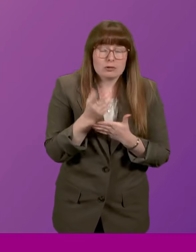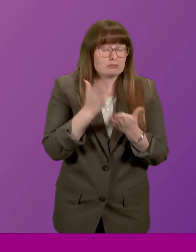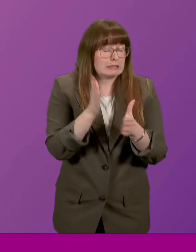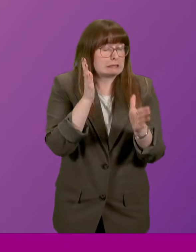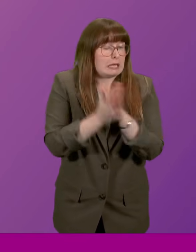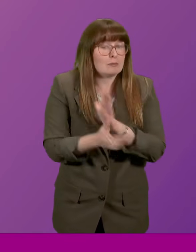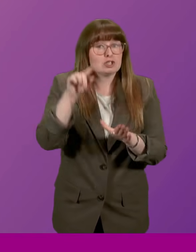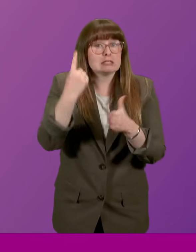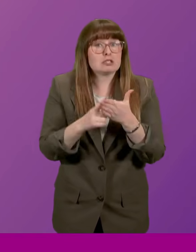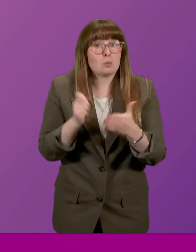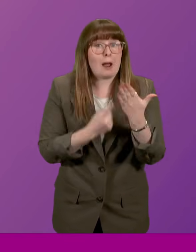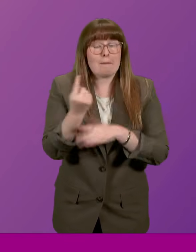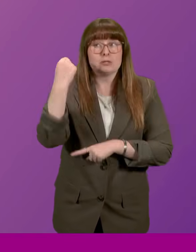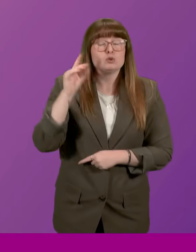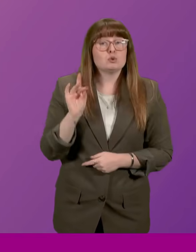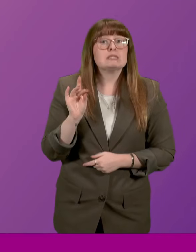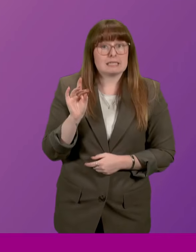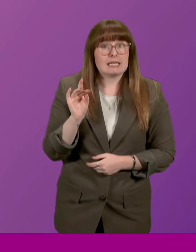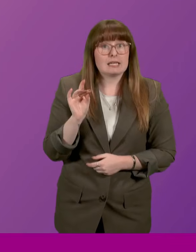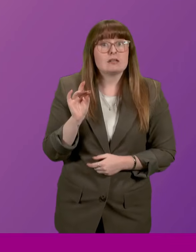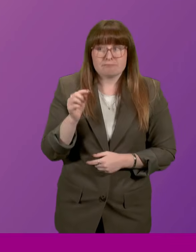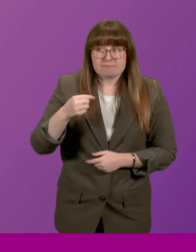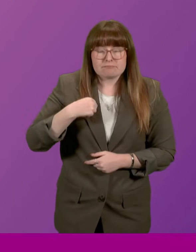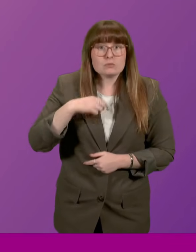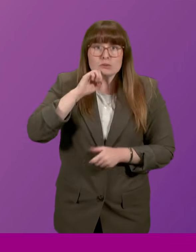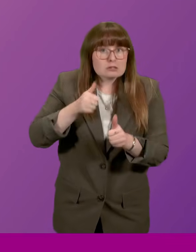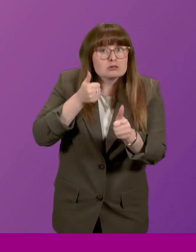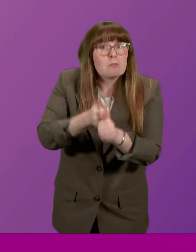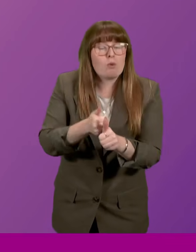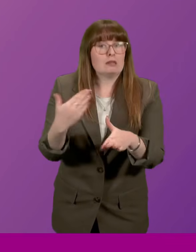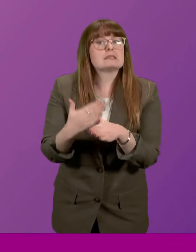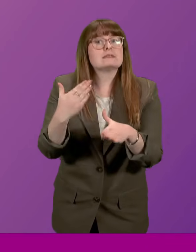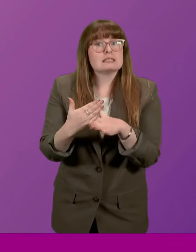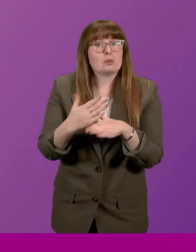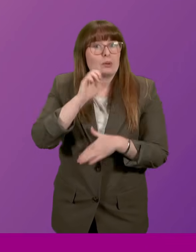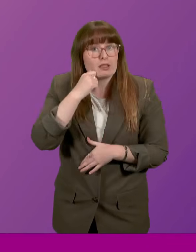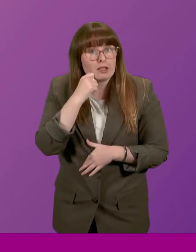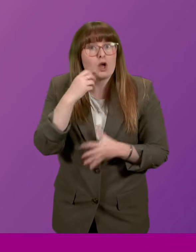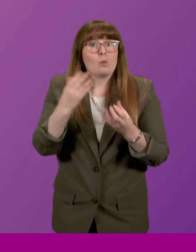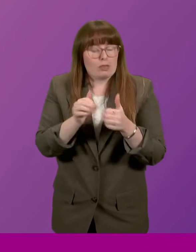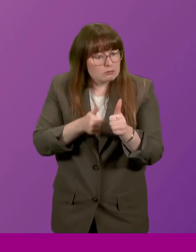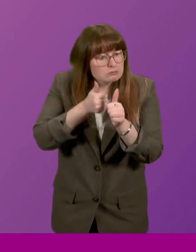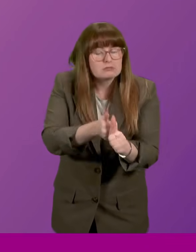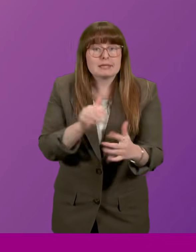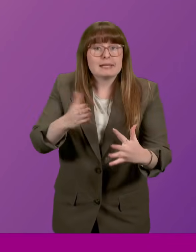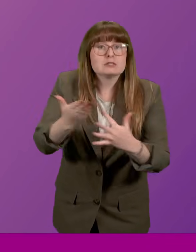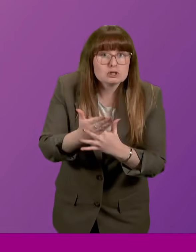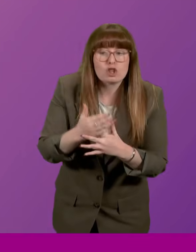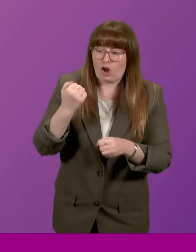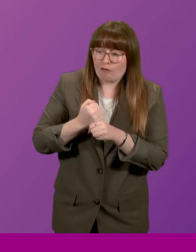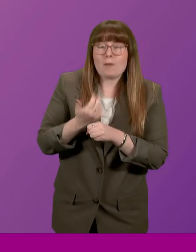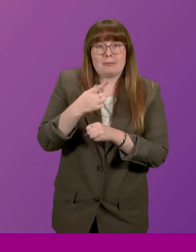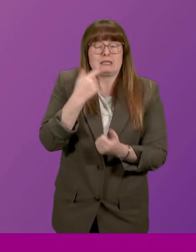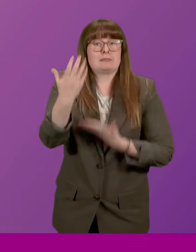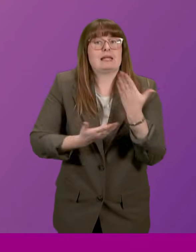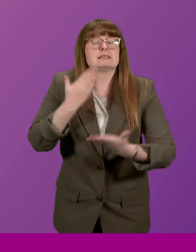damaging decision that was taken on Tuesday, and we will support that activity with the assistance and the intervention that the Government has set